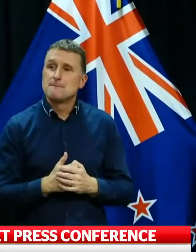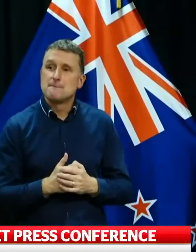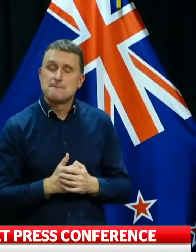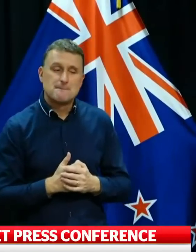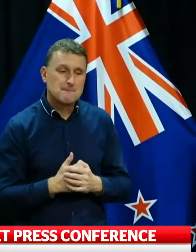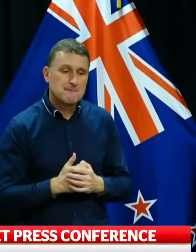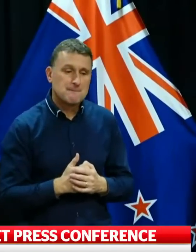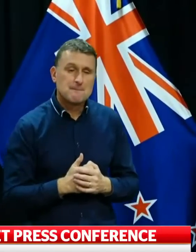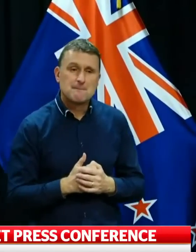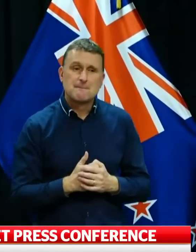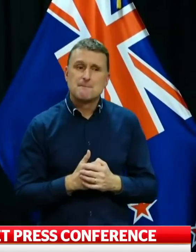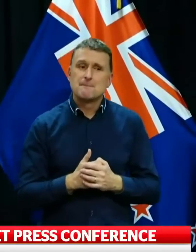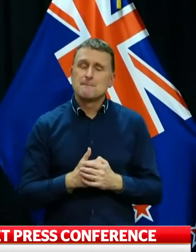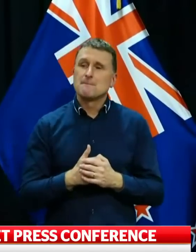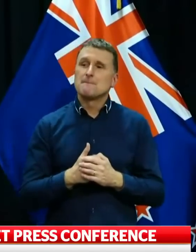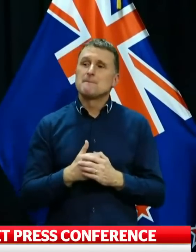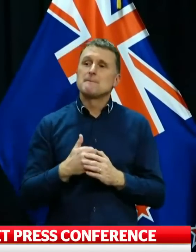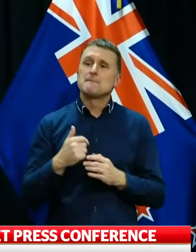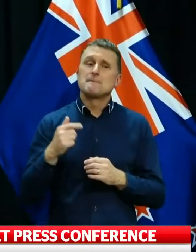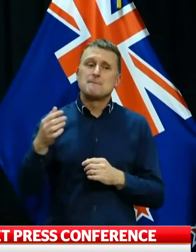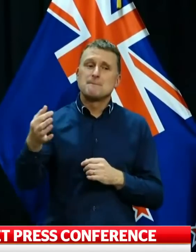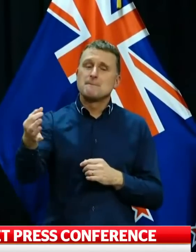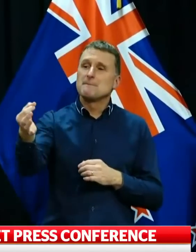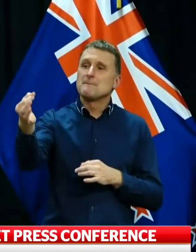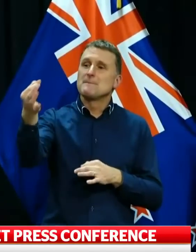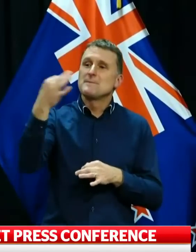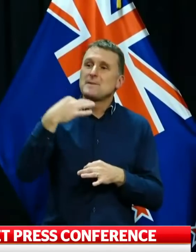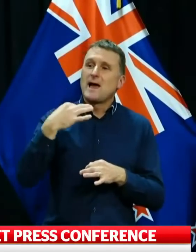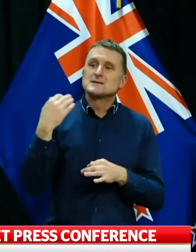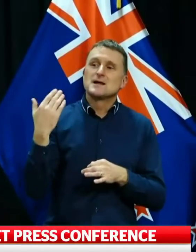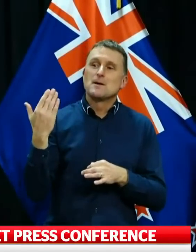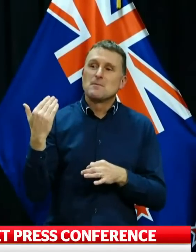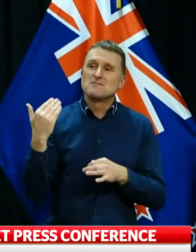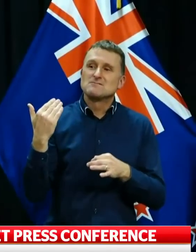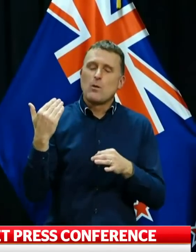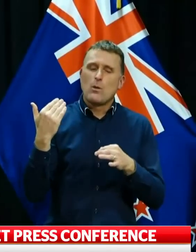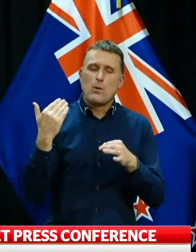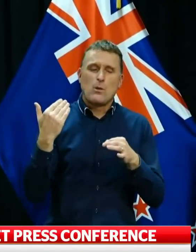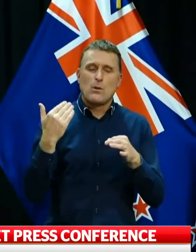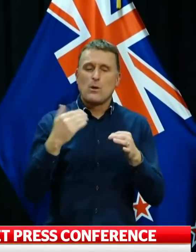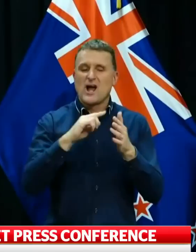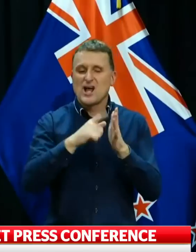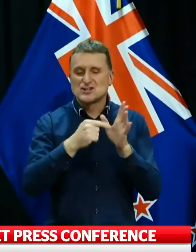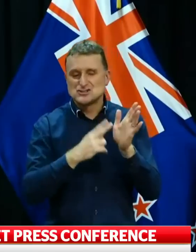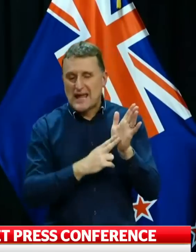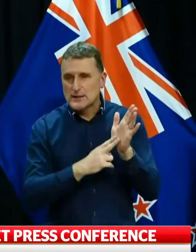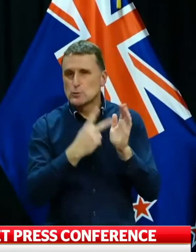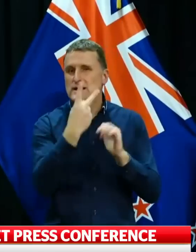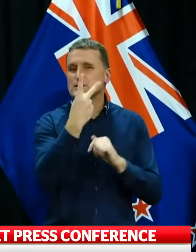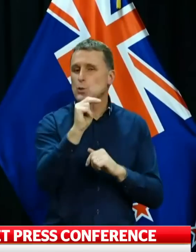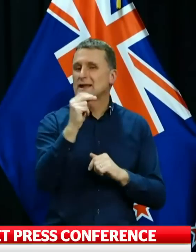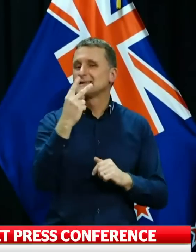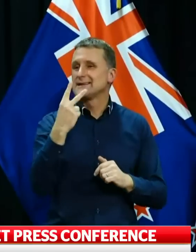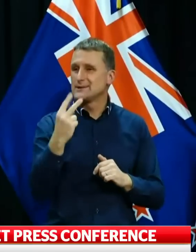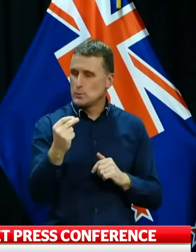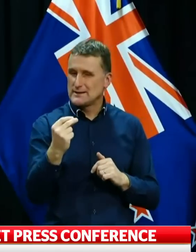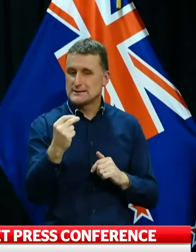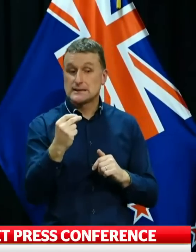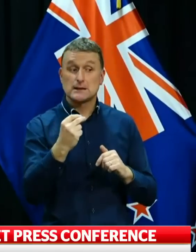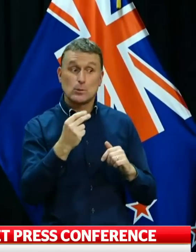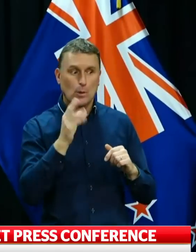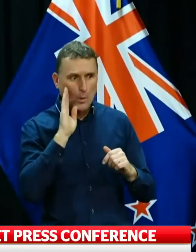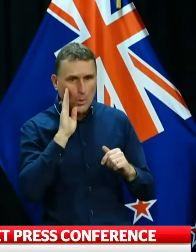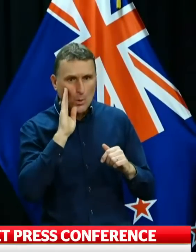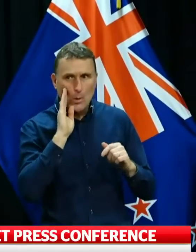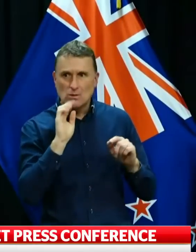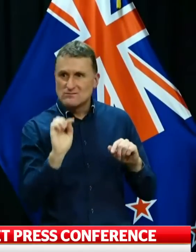In January 2020, we didn't, we rated COVID as a sort of low, maybe not even low to moderate, just low threat. Yeah, good question. For